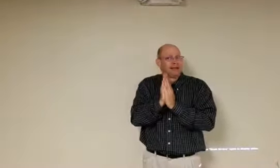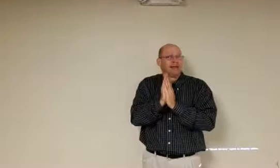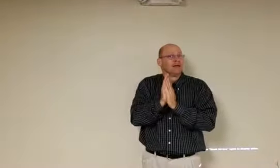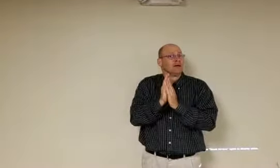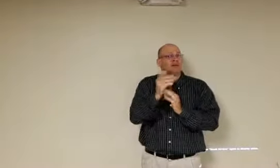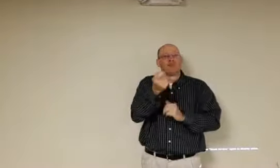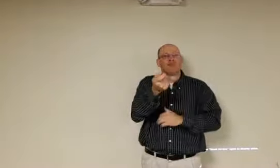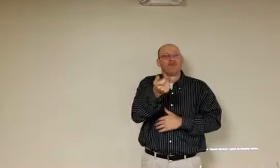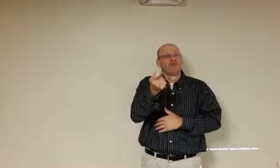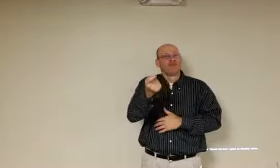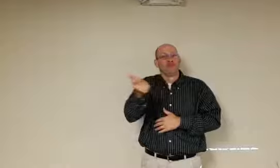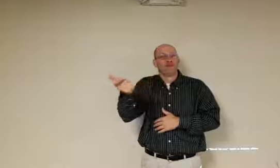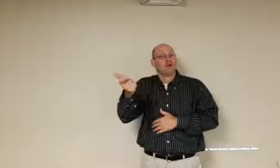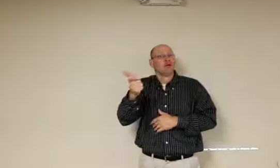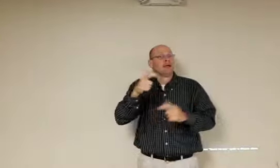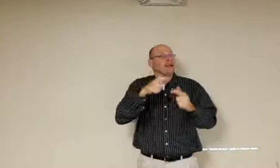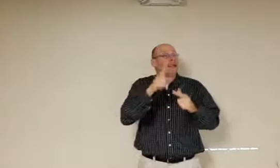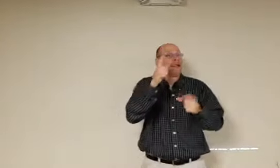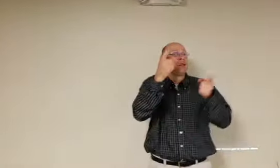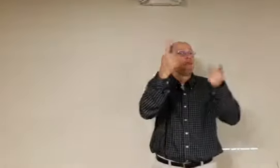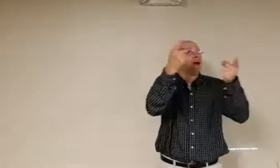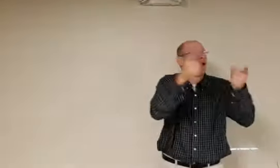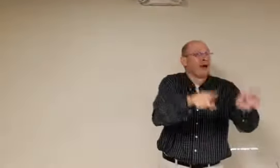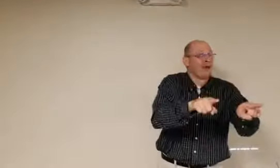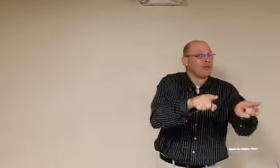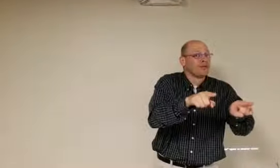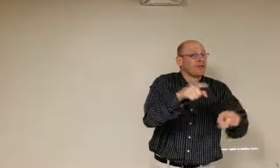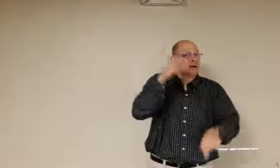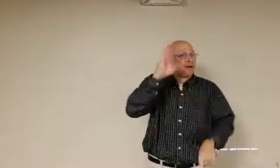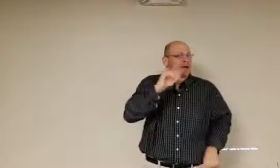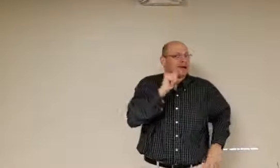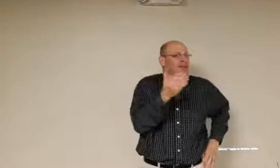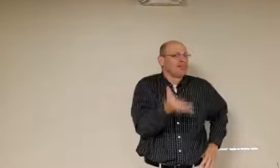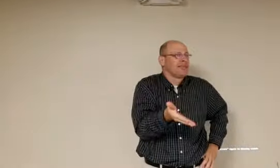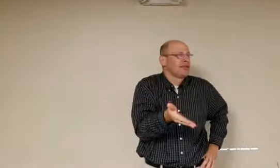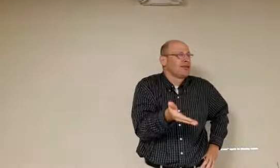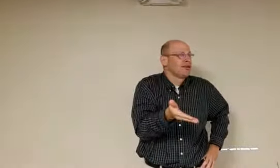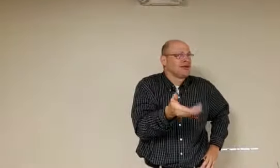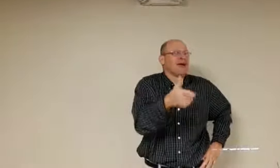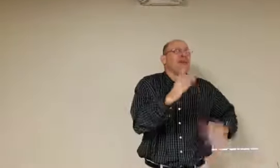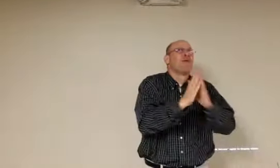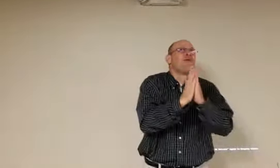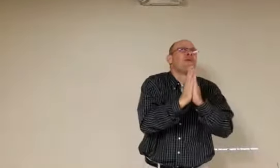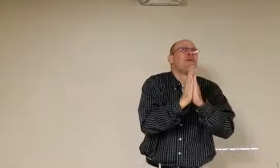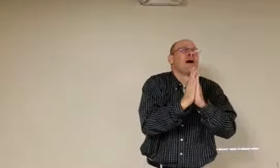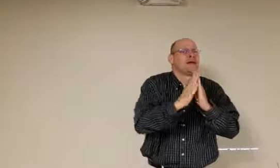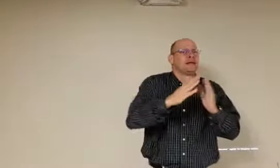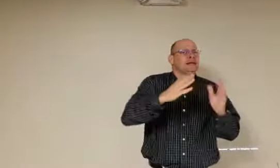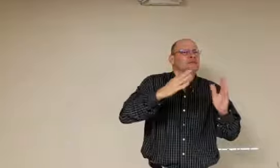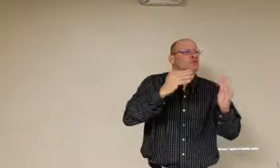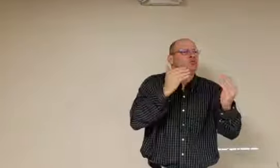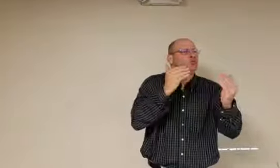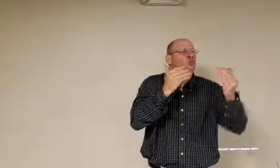pray, very little, minute, something comes along and happens, God's not going to be there for you. You'll be like,